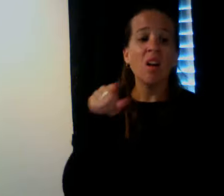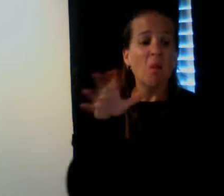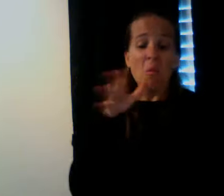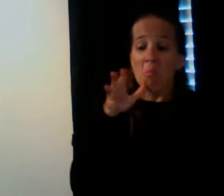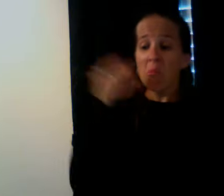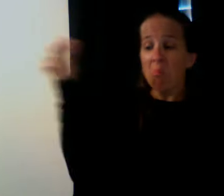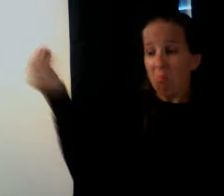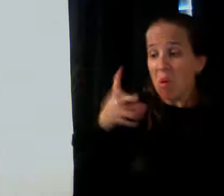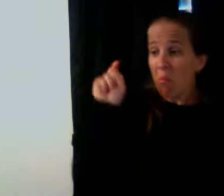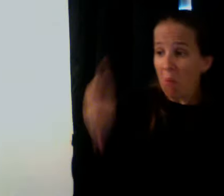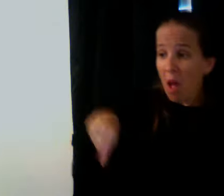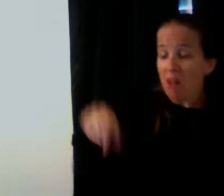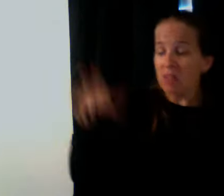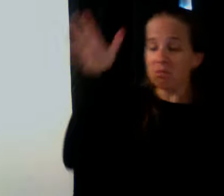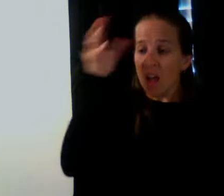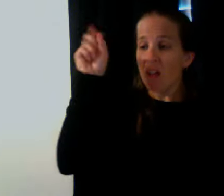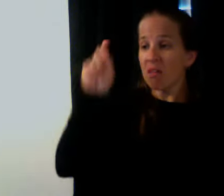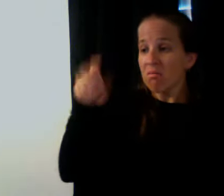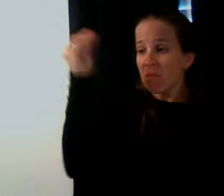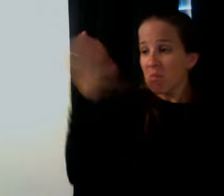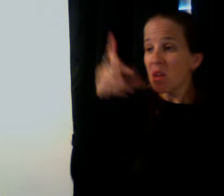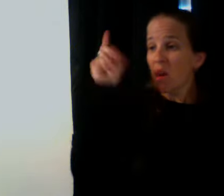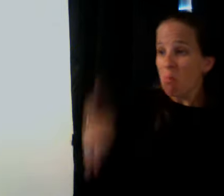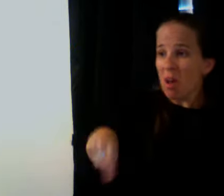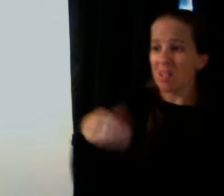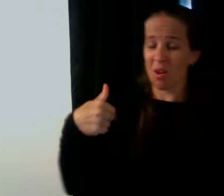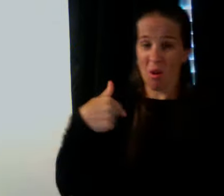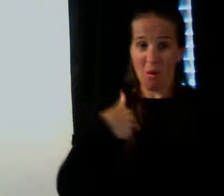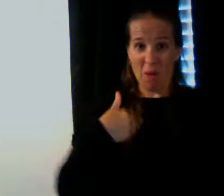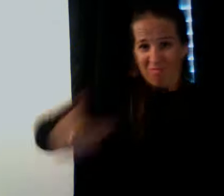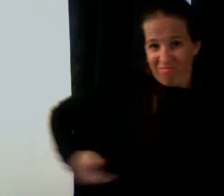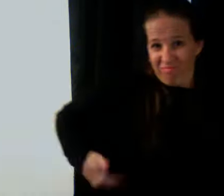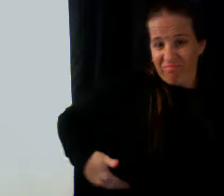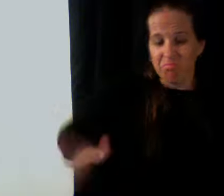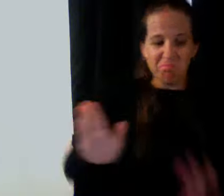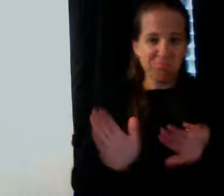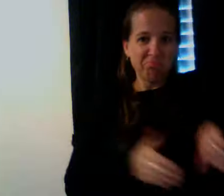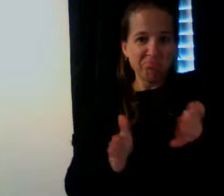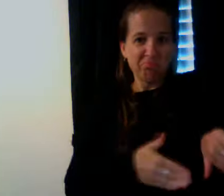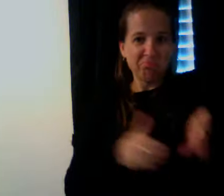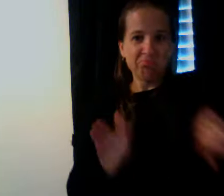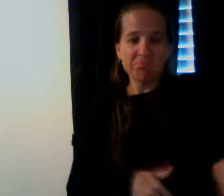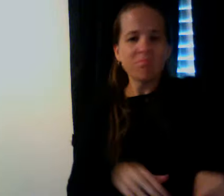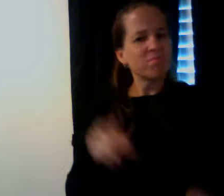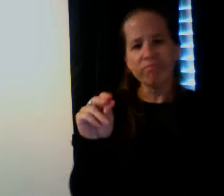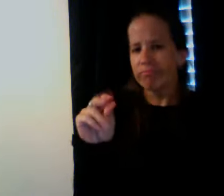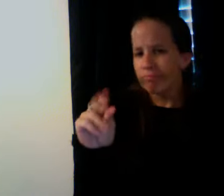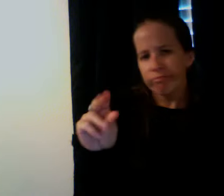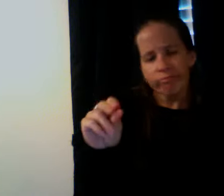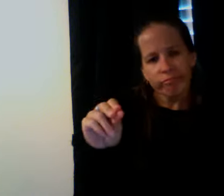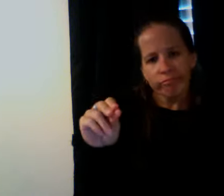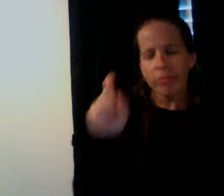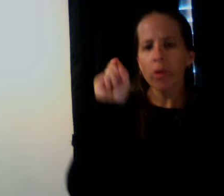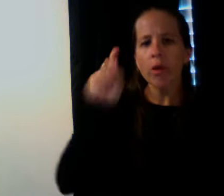Don't let the noise of others' opinions drown out your own inner voice. And most important, have the courage to follow your heart and